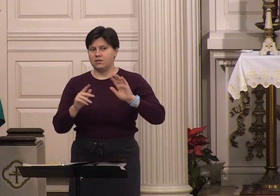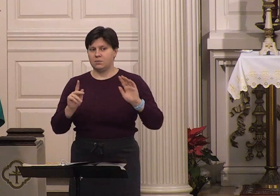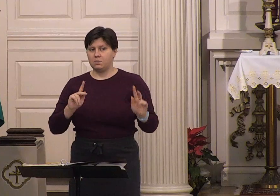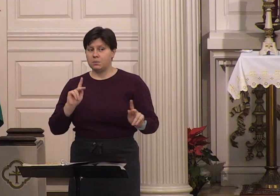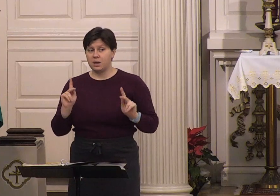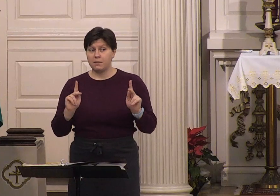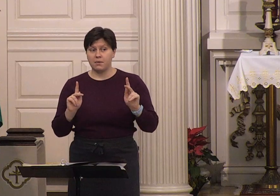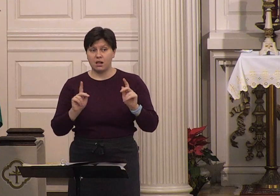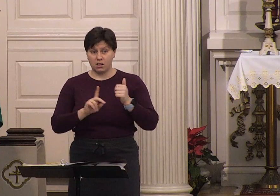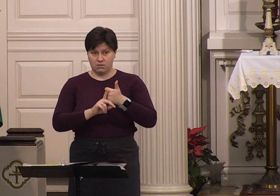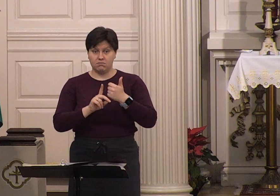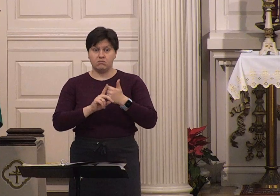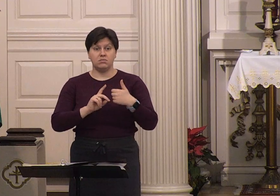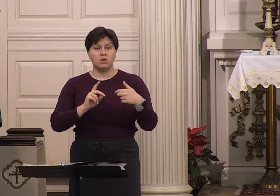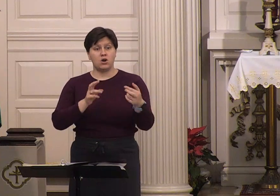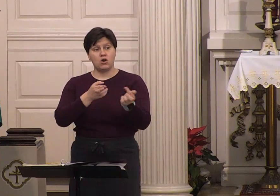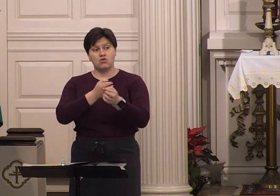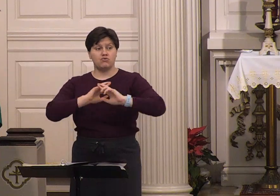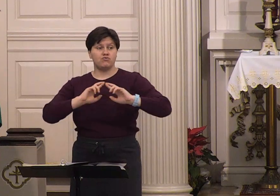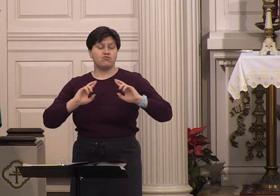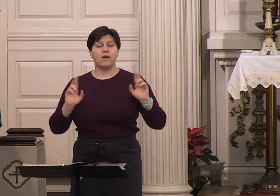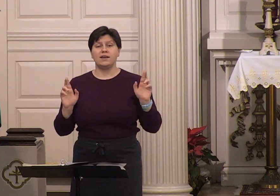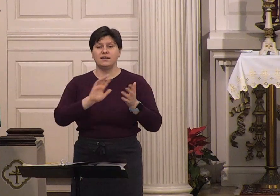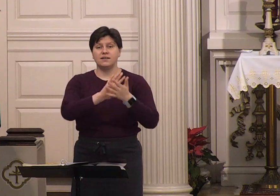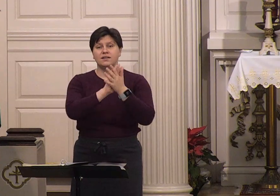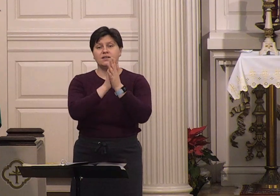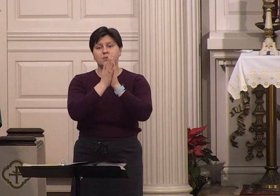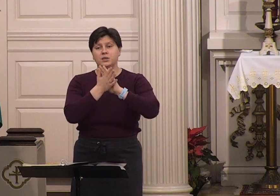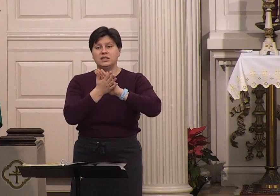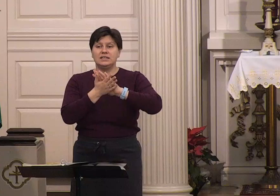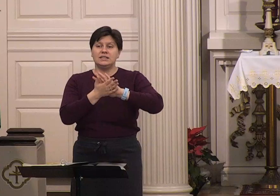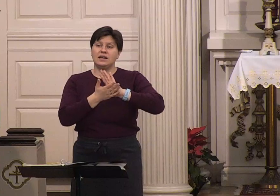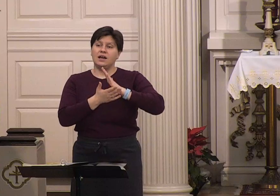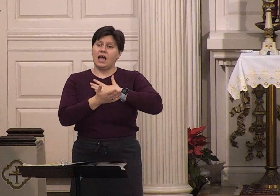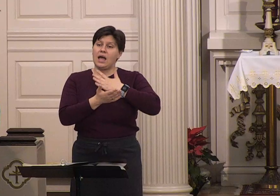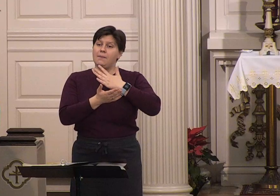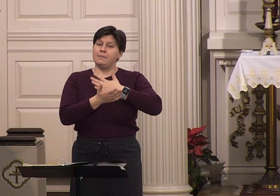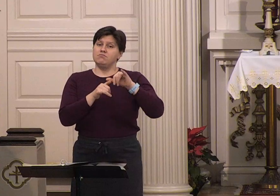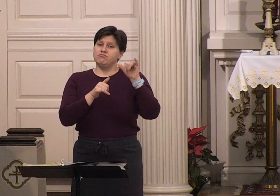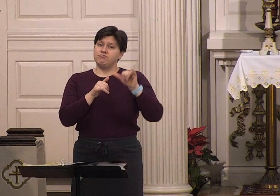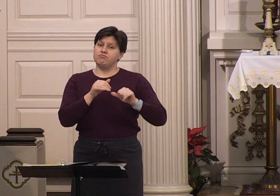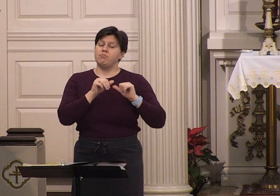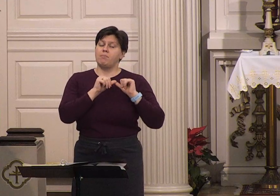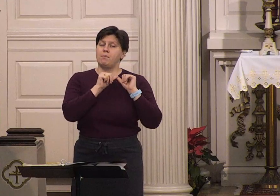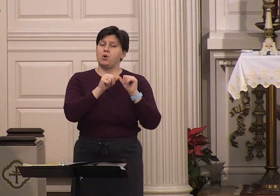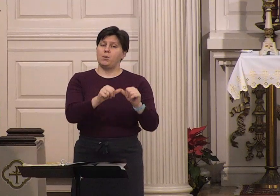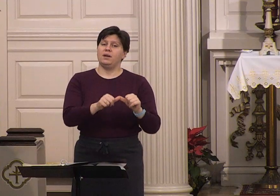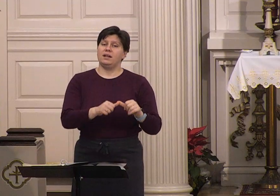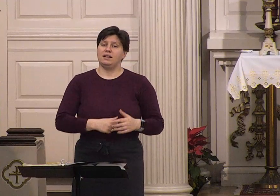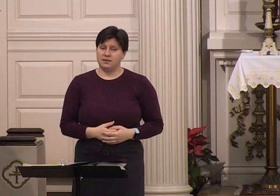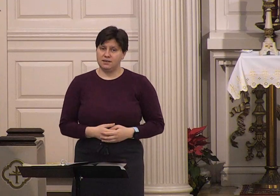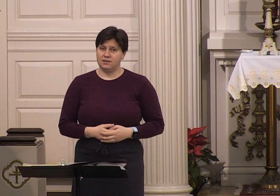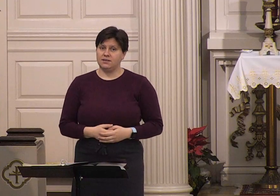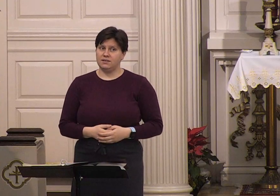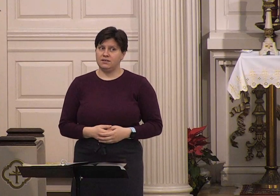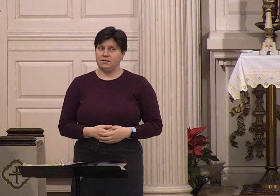ready to be happy permanently with God's